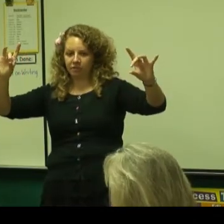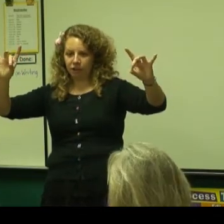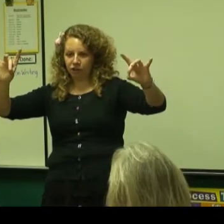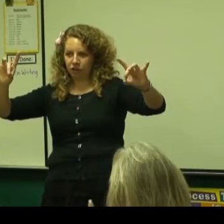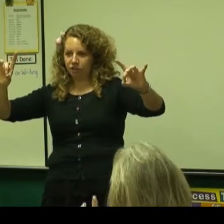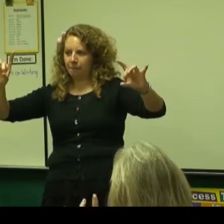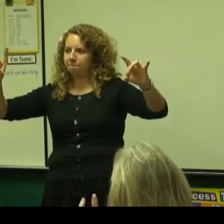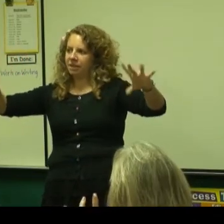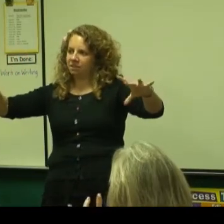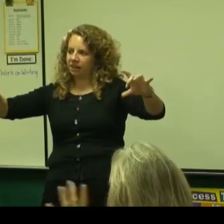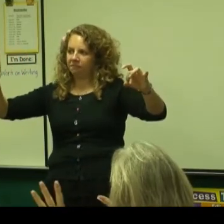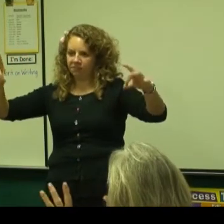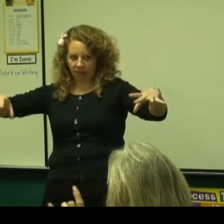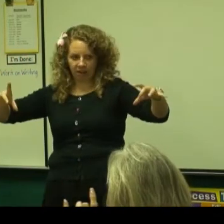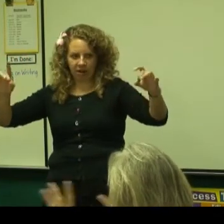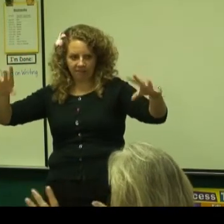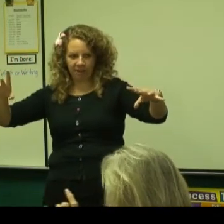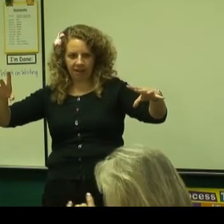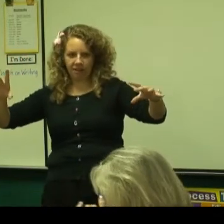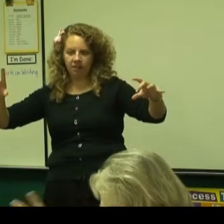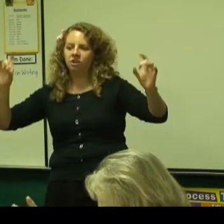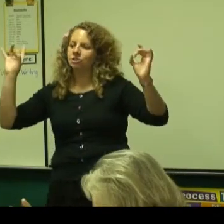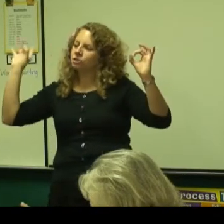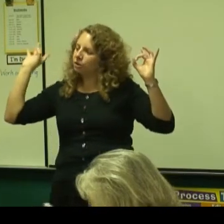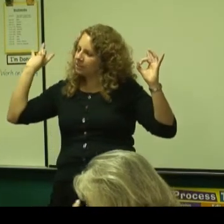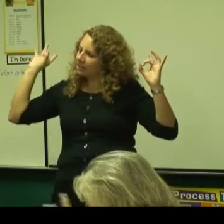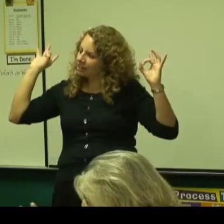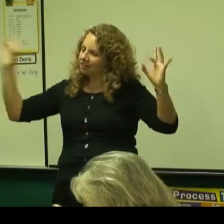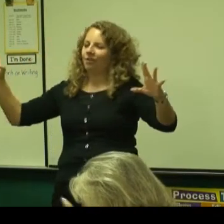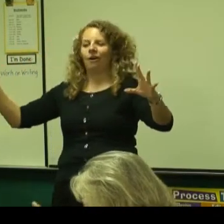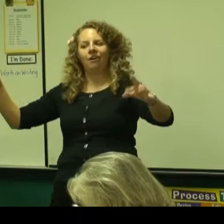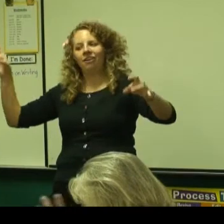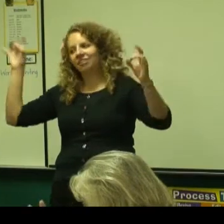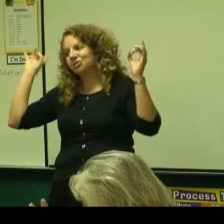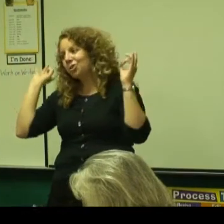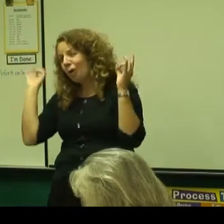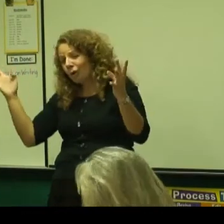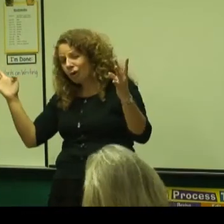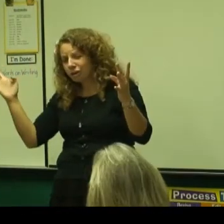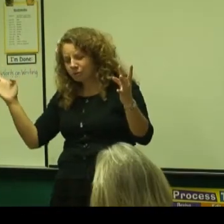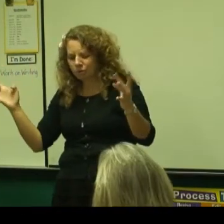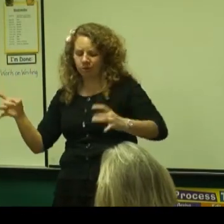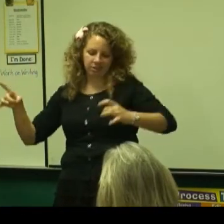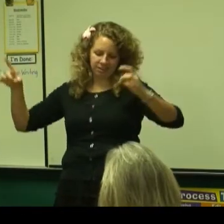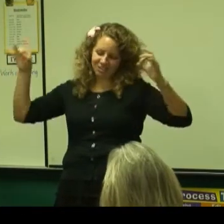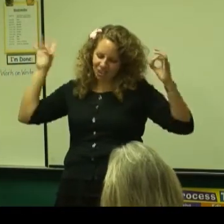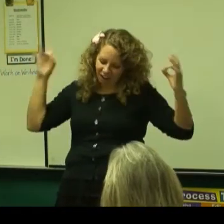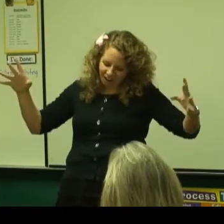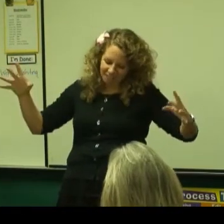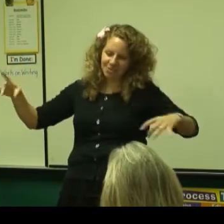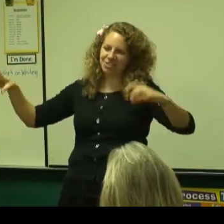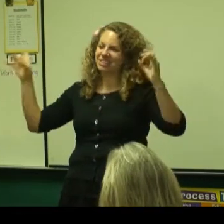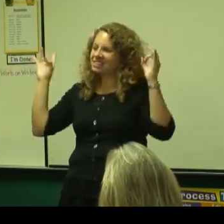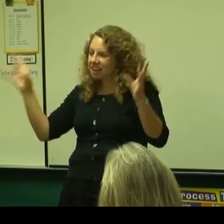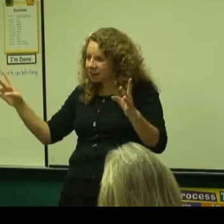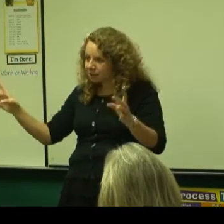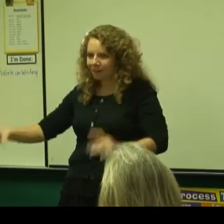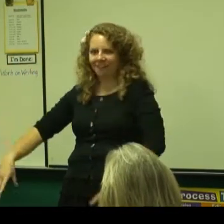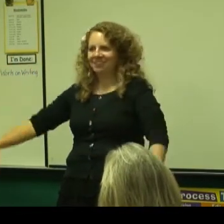finger and your Right. thumb. It's like flicking off. Yeah. So it's here. It's horrible. That's awful. That's terrible.